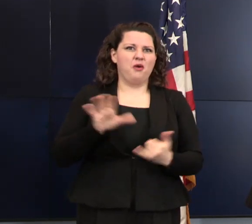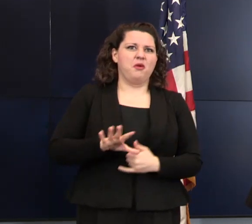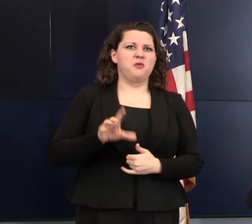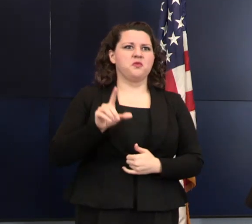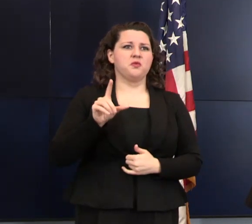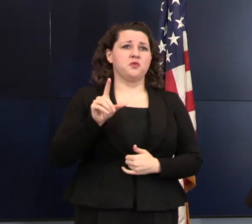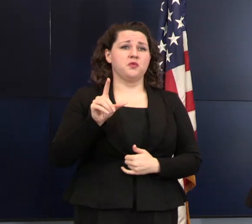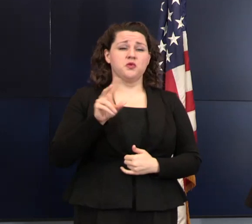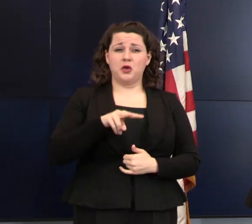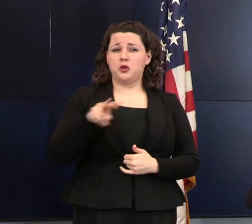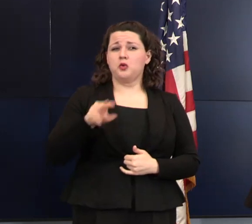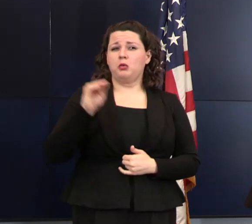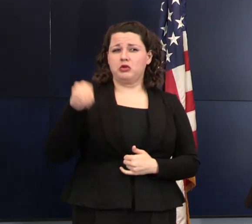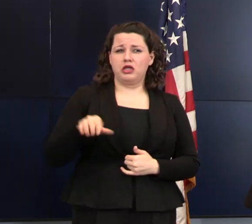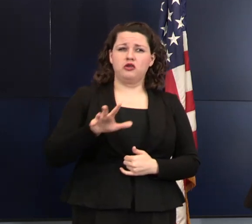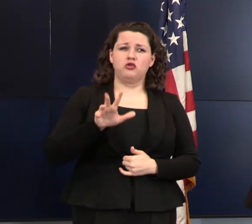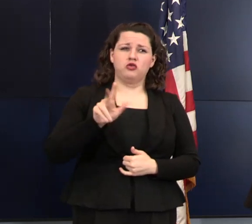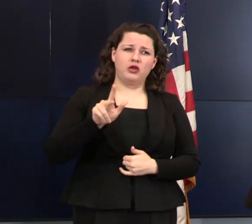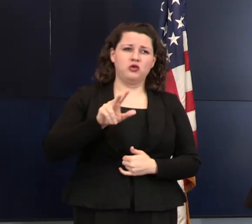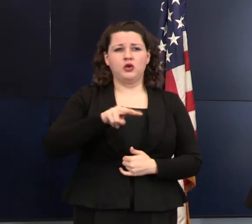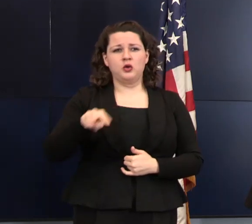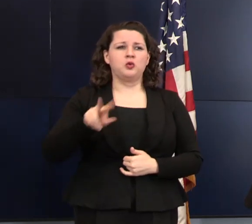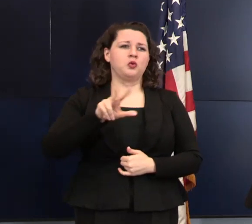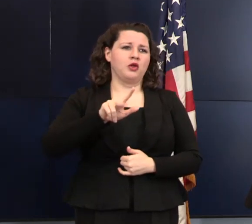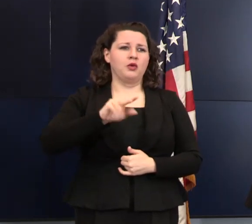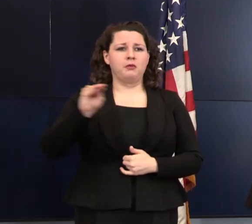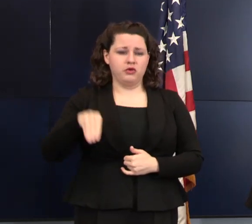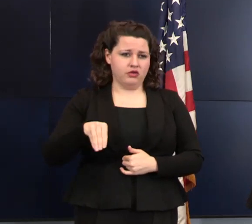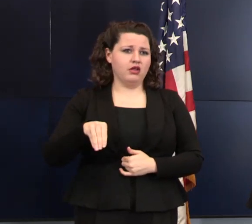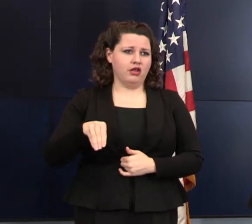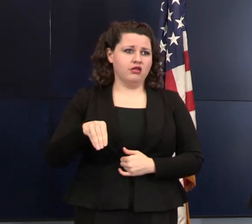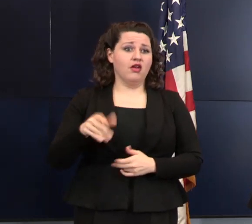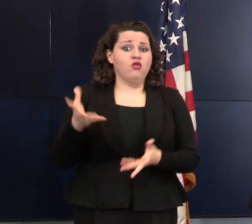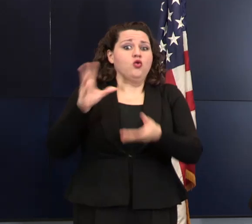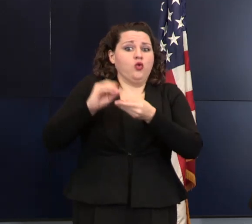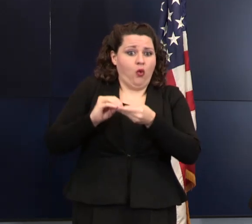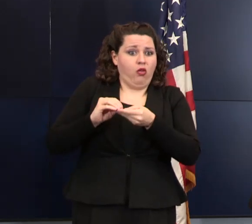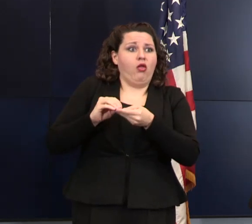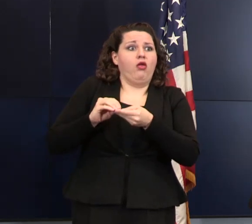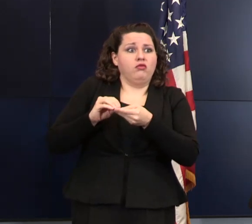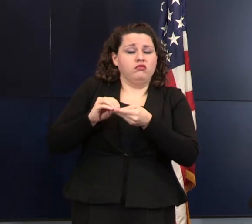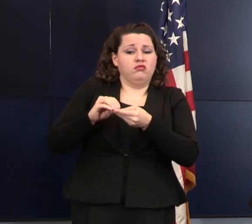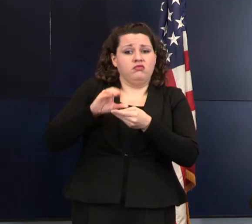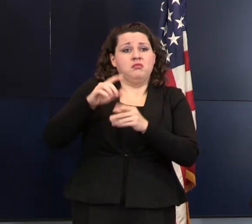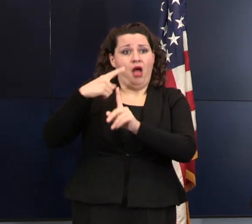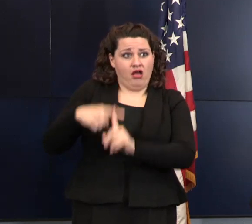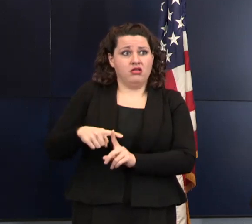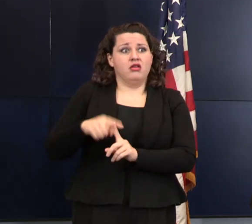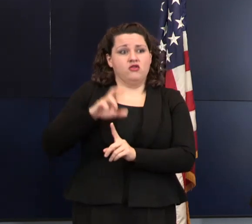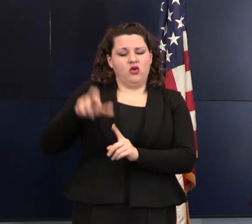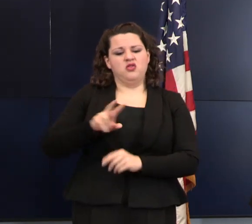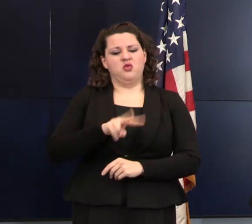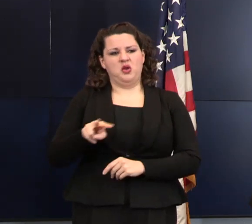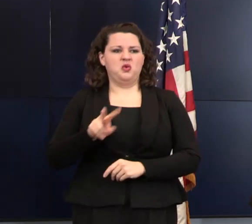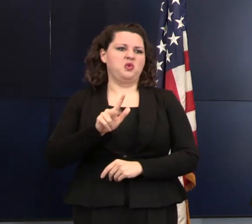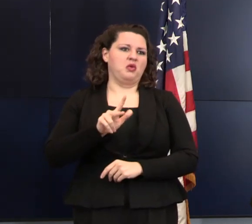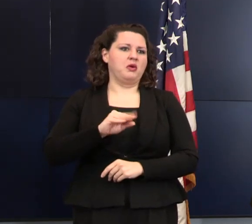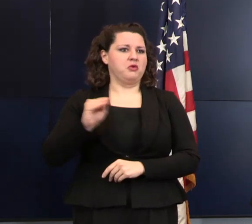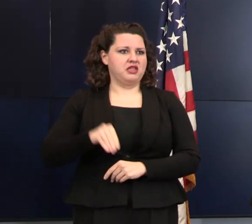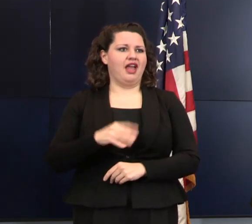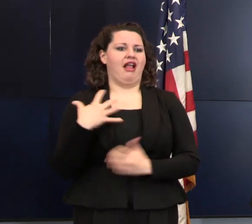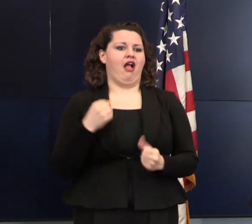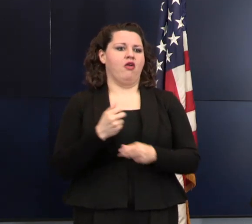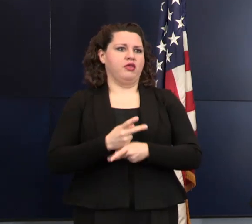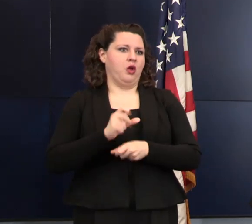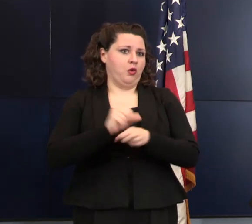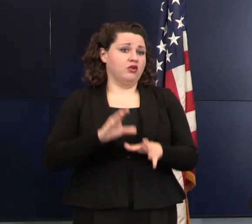about 22%, 23% of all of our total cases are healthcare workers, which is why it is so important for people to